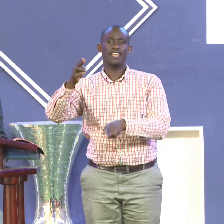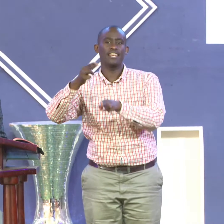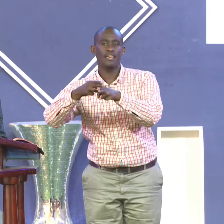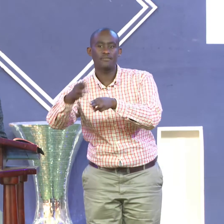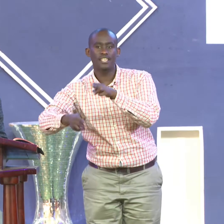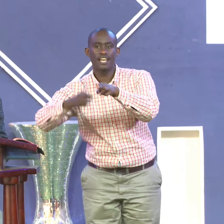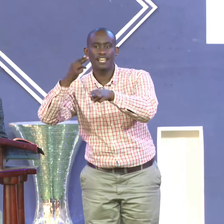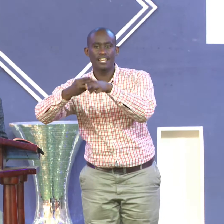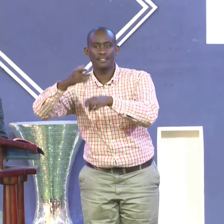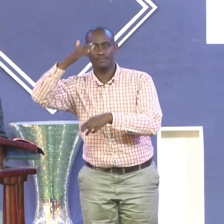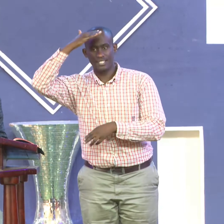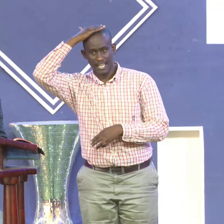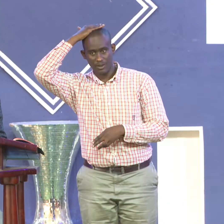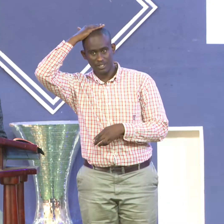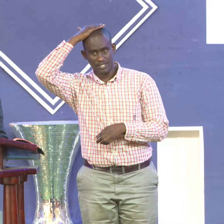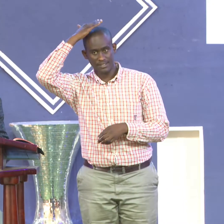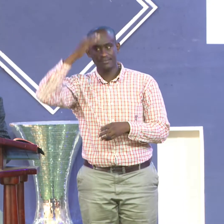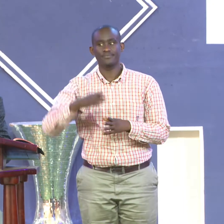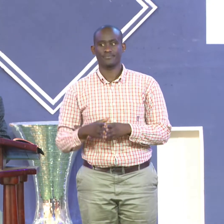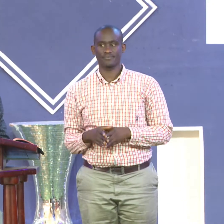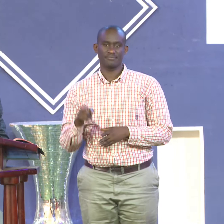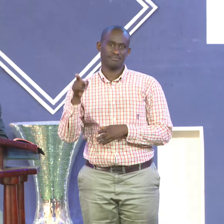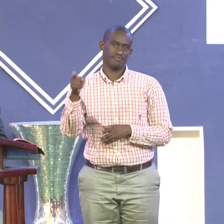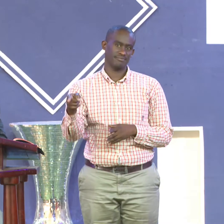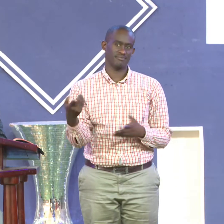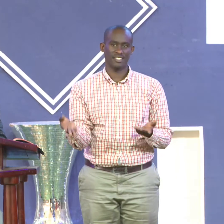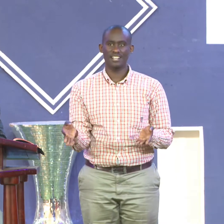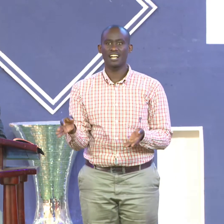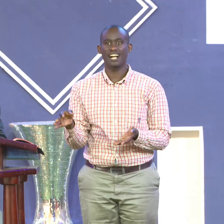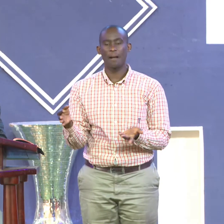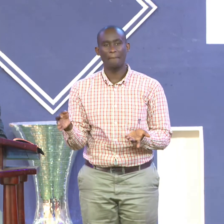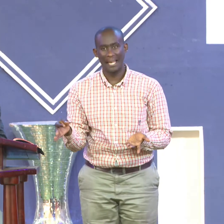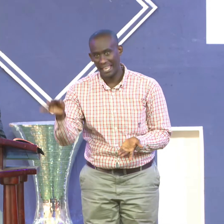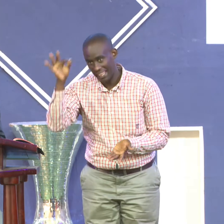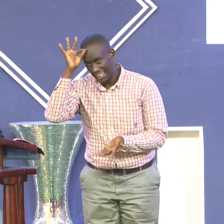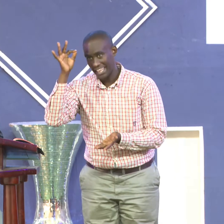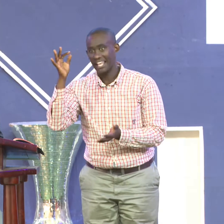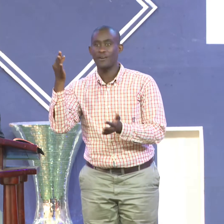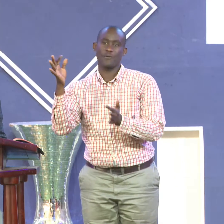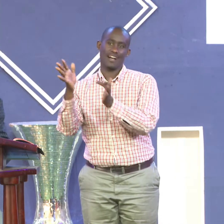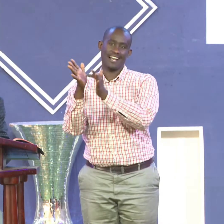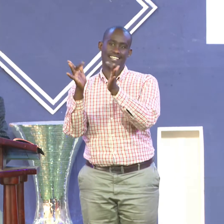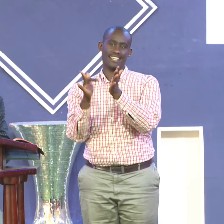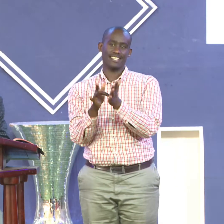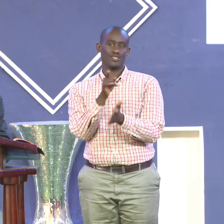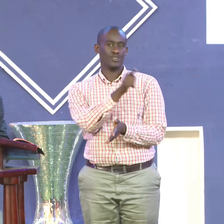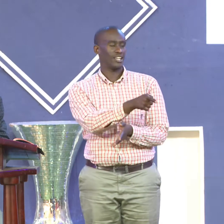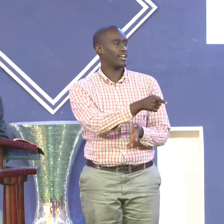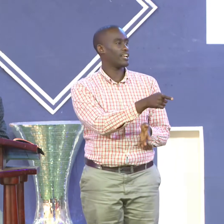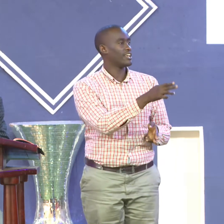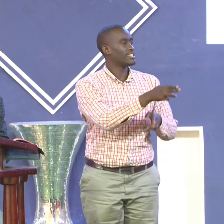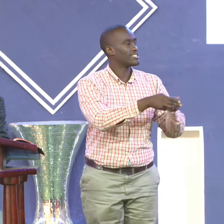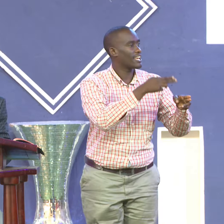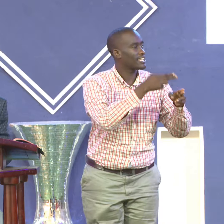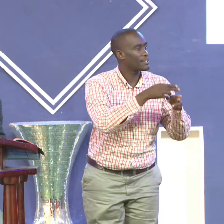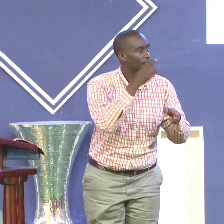The preacher's name is Rwanyaga Enos. Kapele wa Yesu. The Kapele of Jesus. Ndi ne mchala Mugisha.